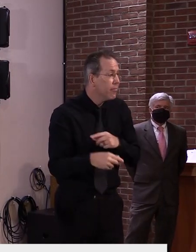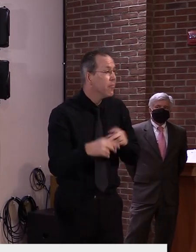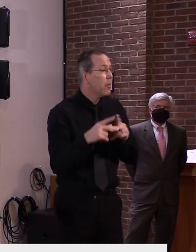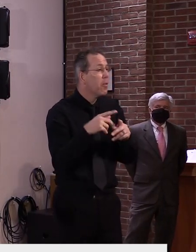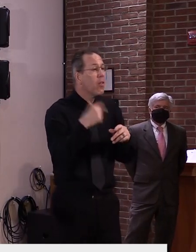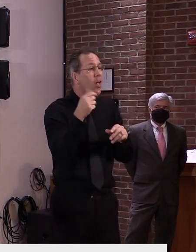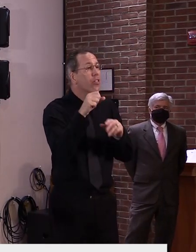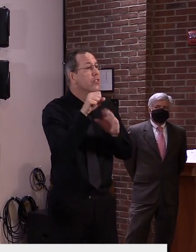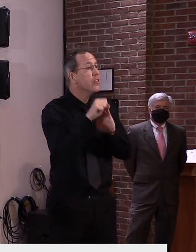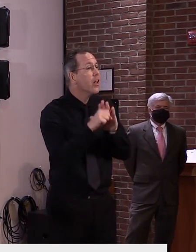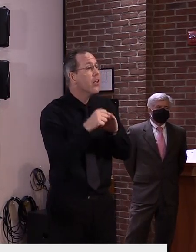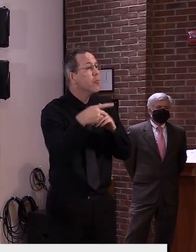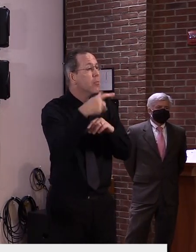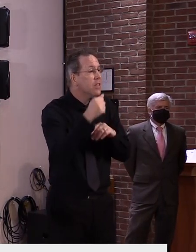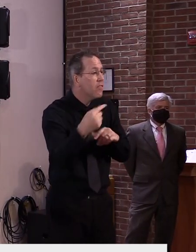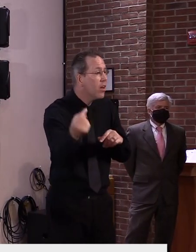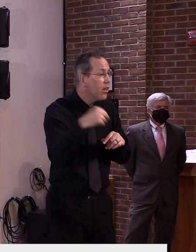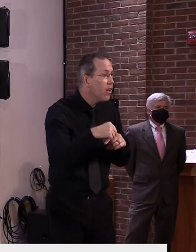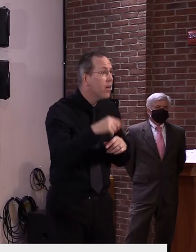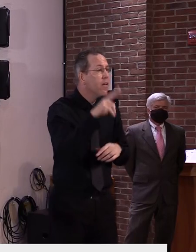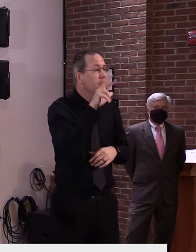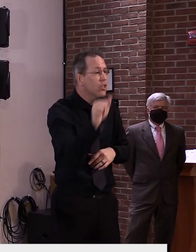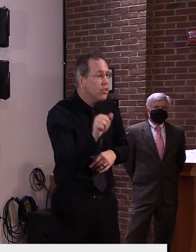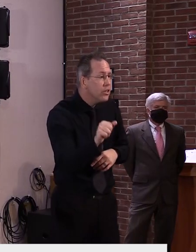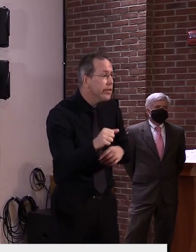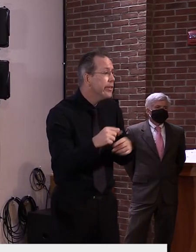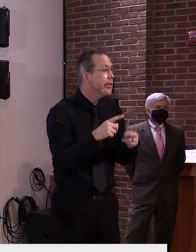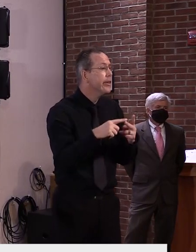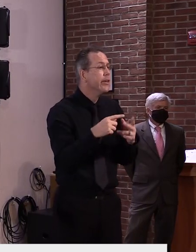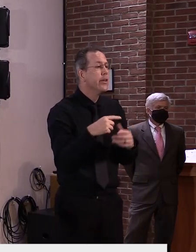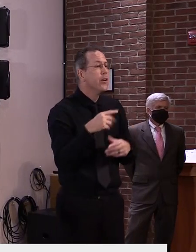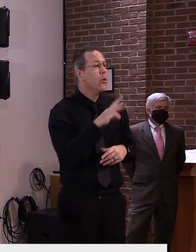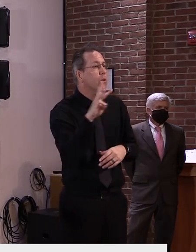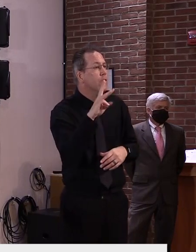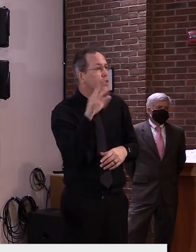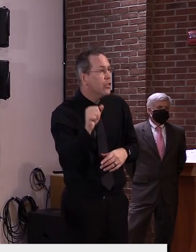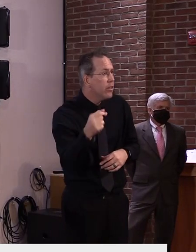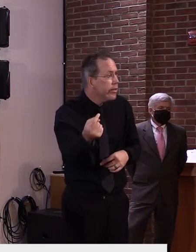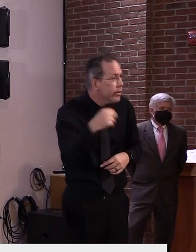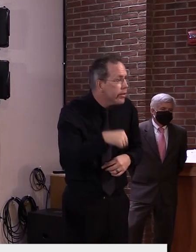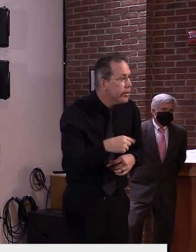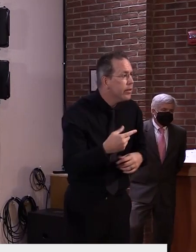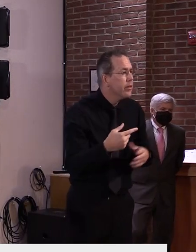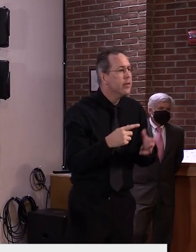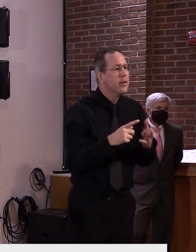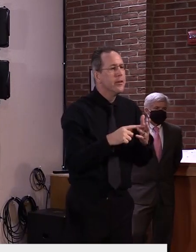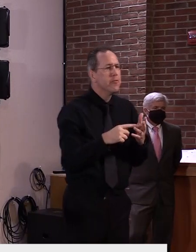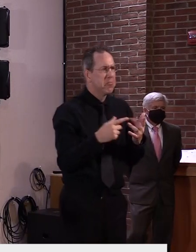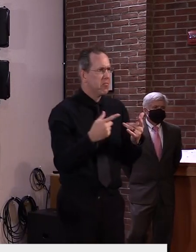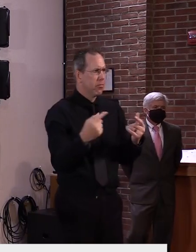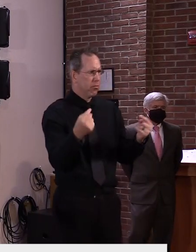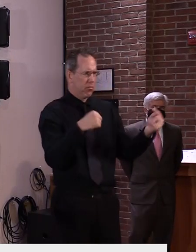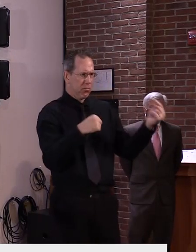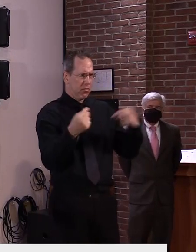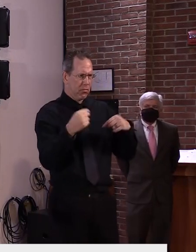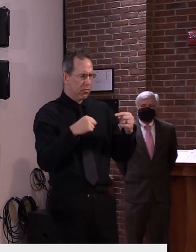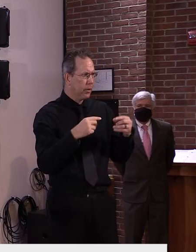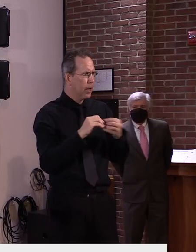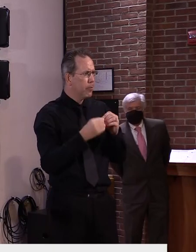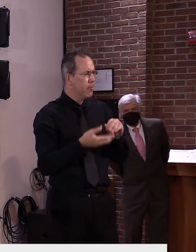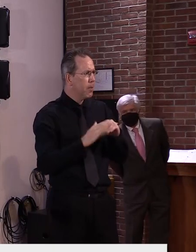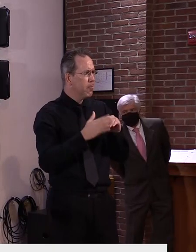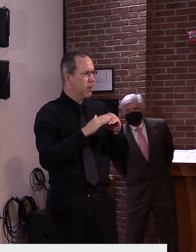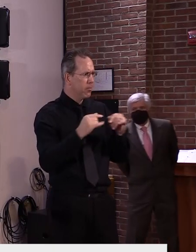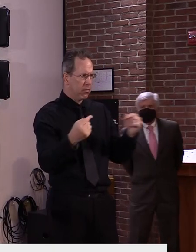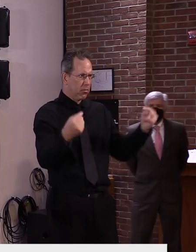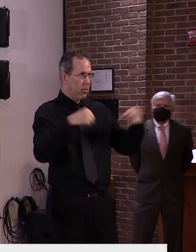Virginia, and so forth. So it appears it could be coming back our way. So that's concerning enough.